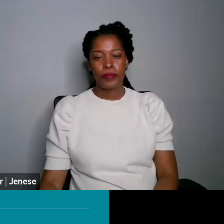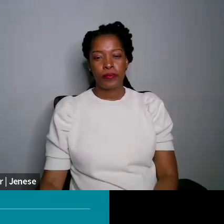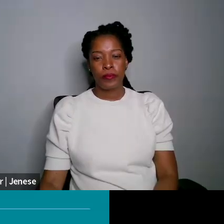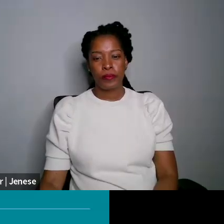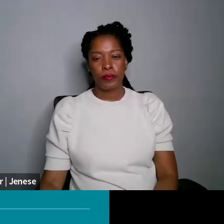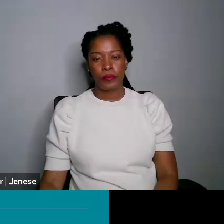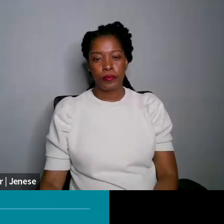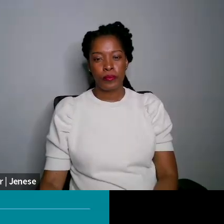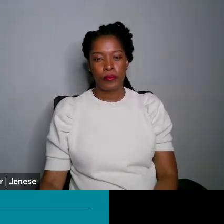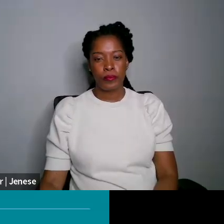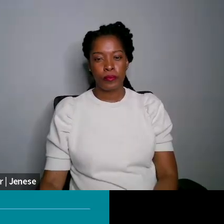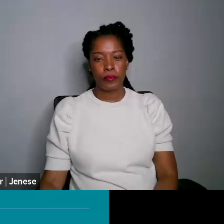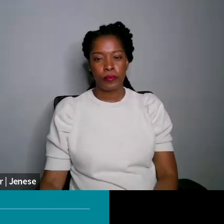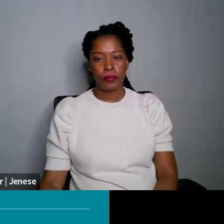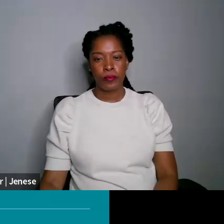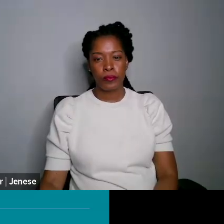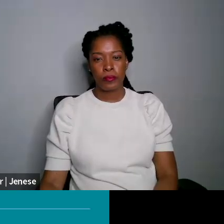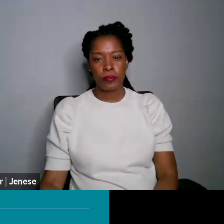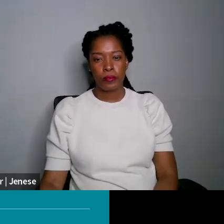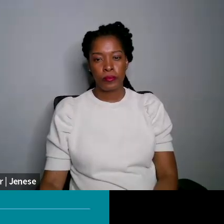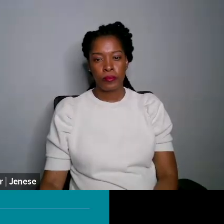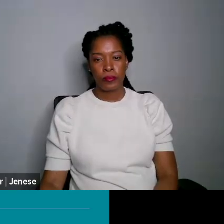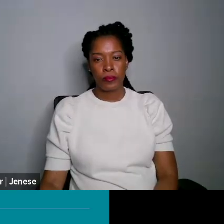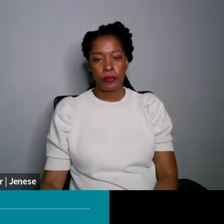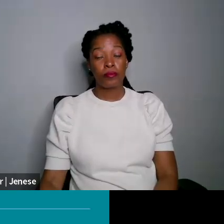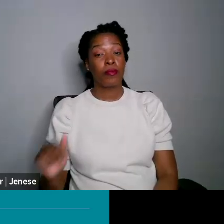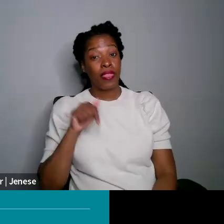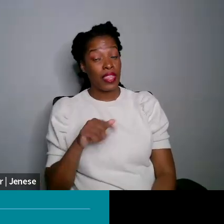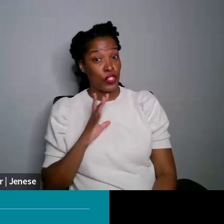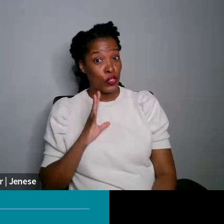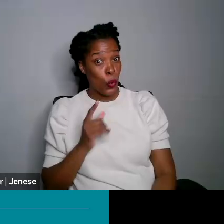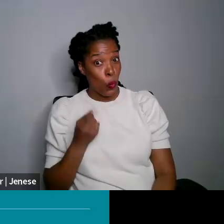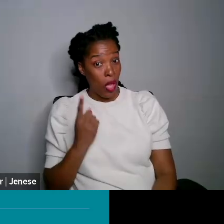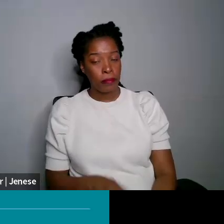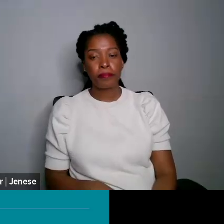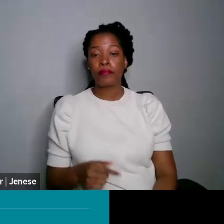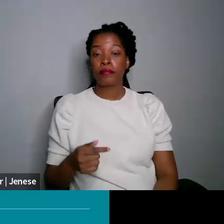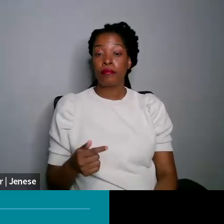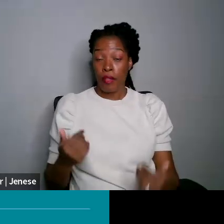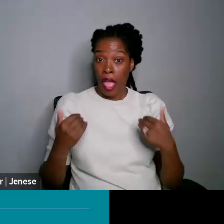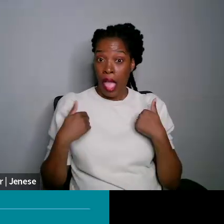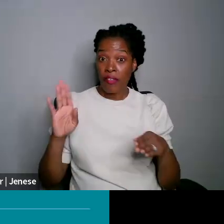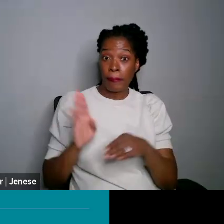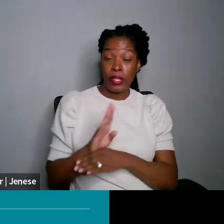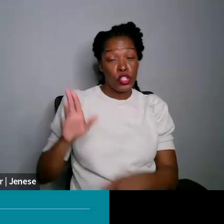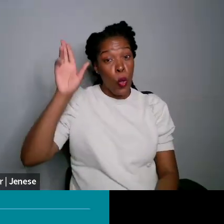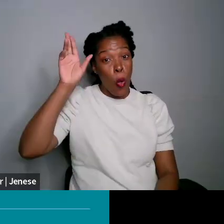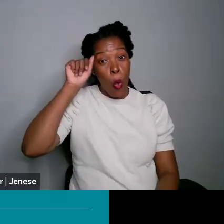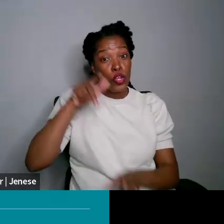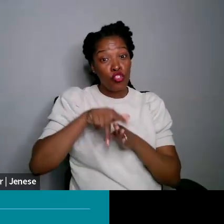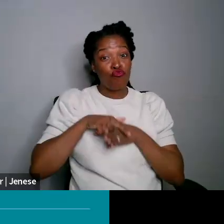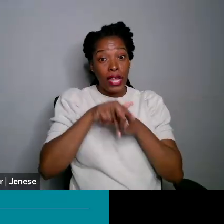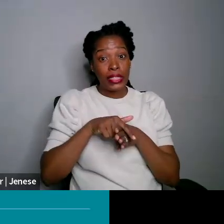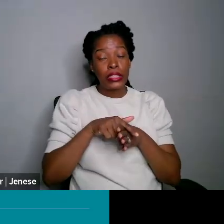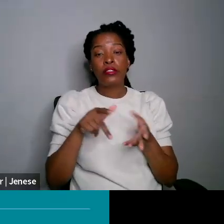Okay. All right. So this is a cool one. For horse riding business and giving horse riding lessons,